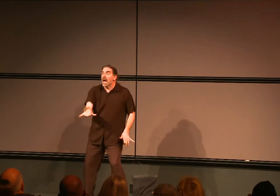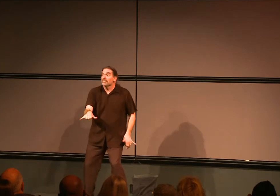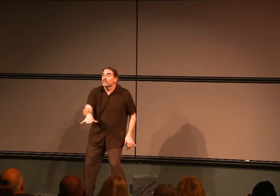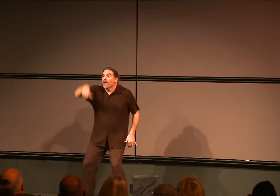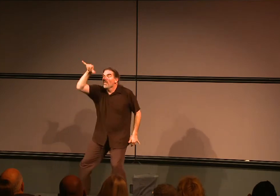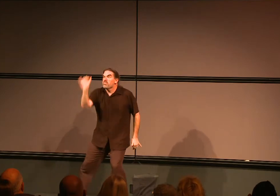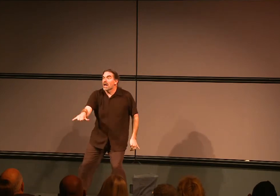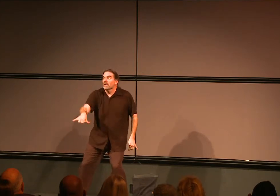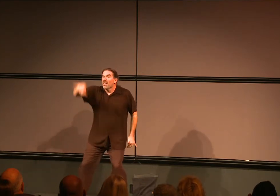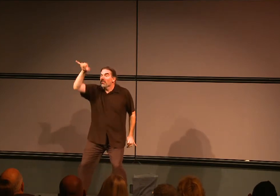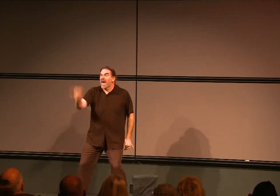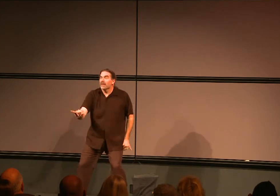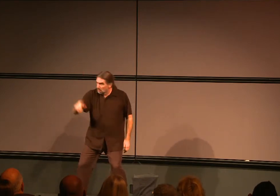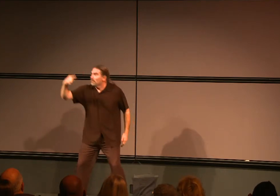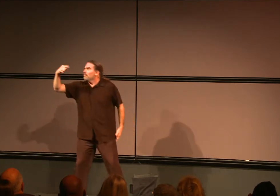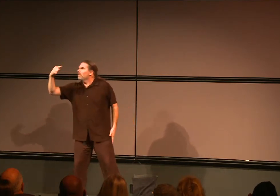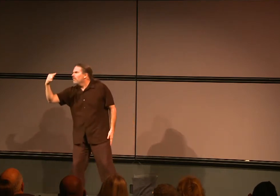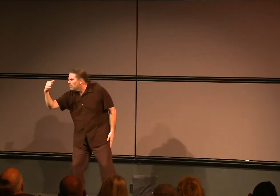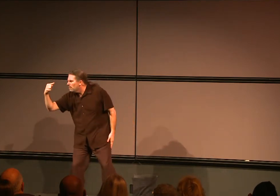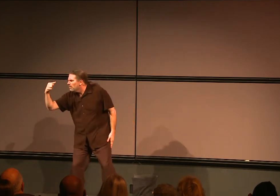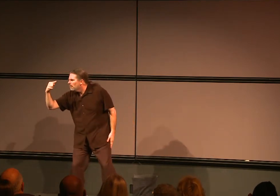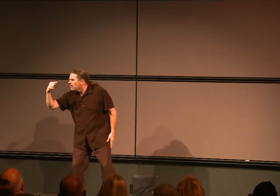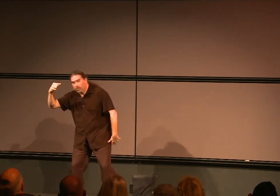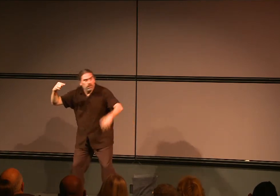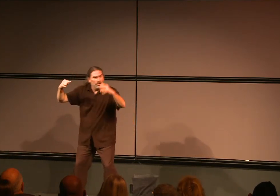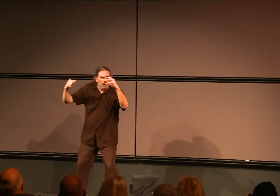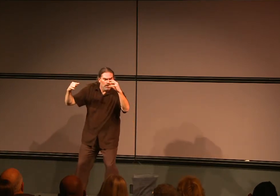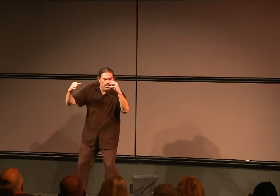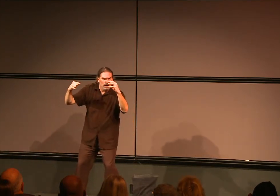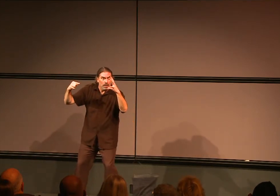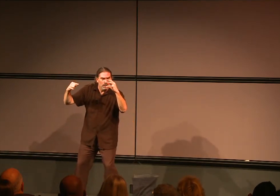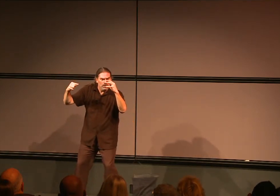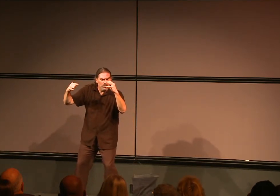Oh, yes. The sperm. The egg.